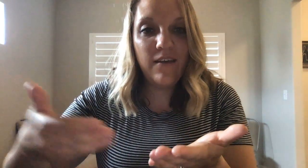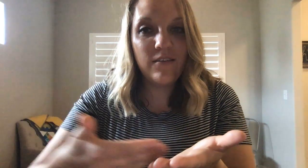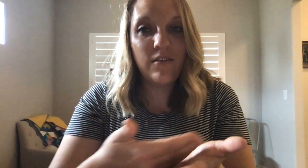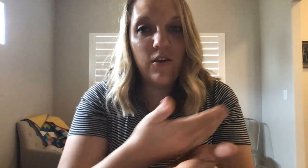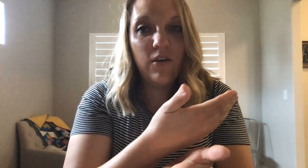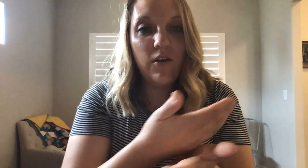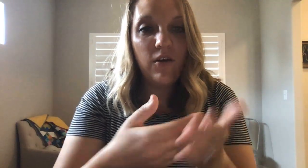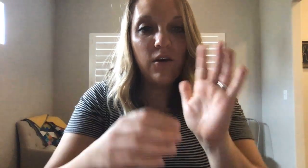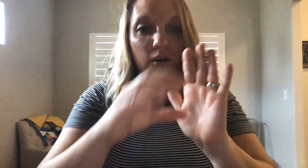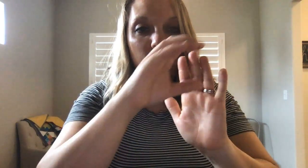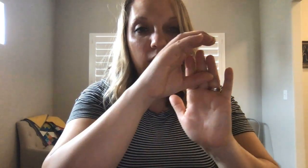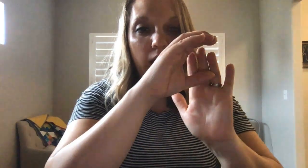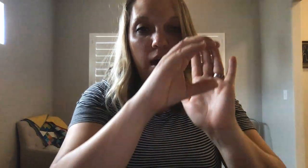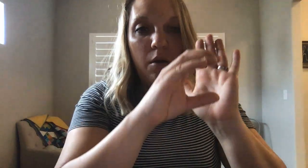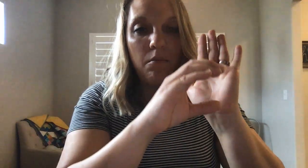This new